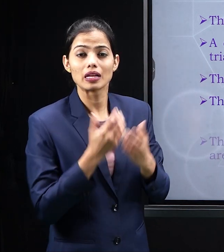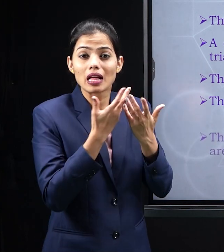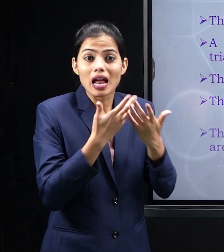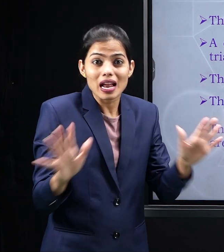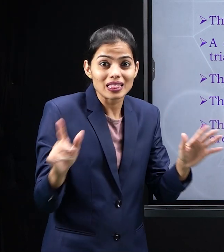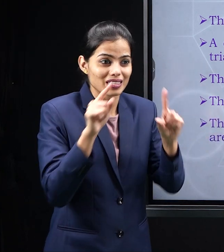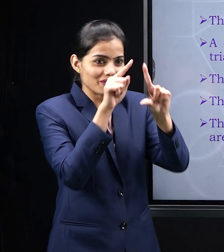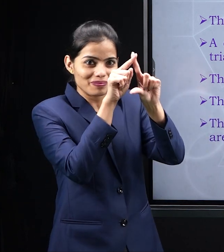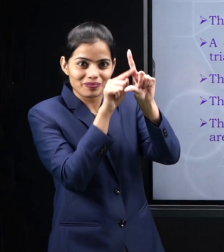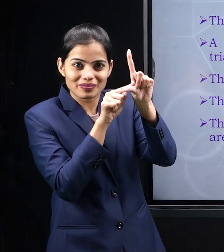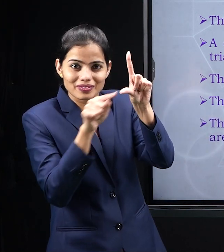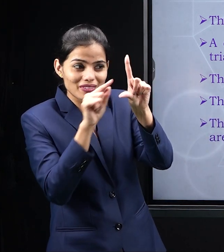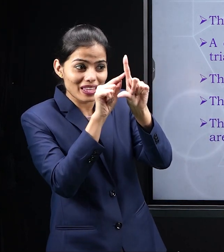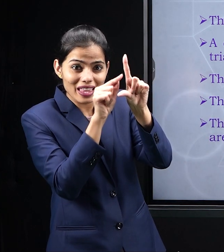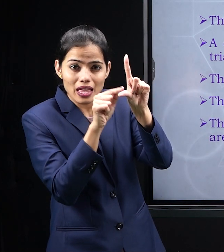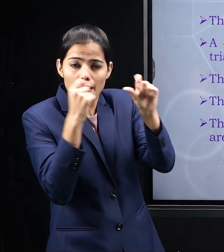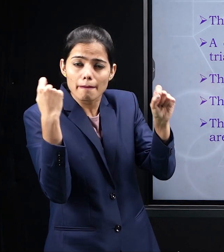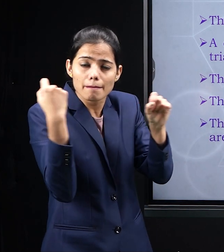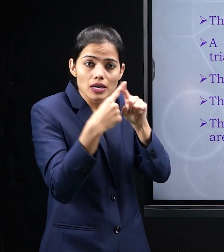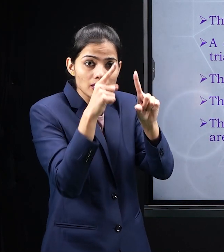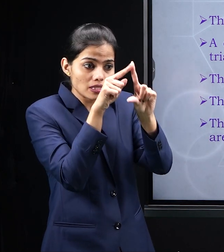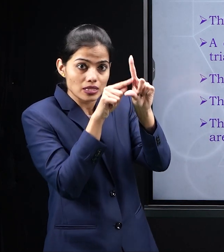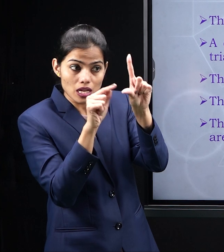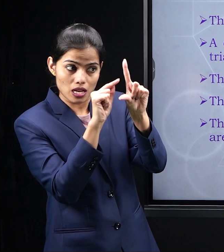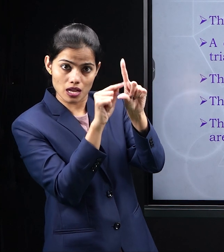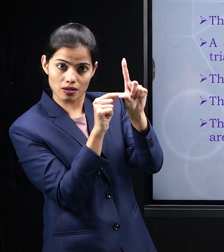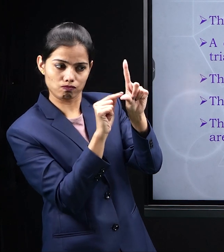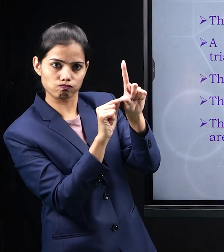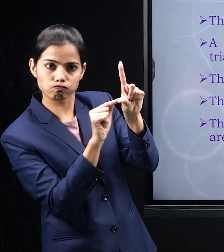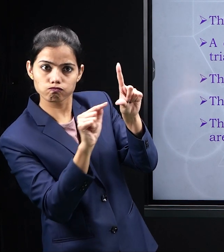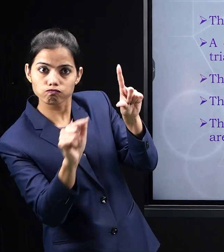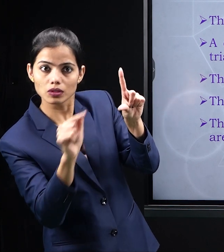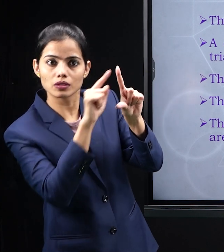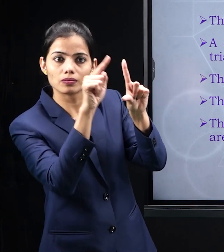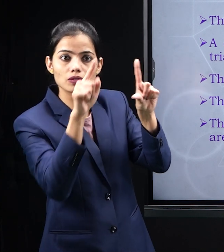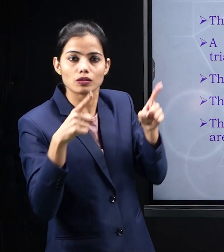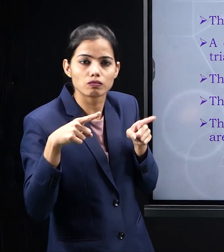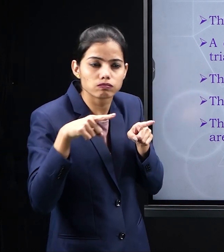The consecutive angles of a parallelogram are supplementary.